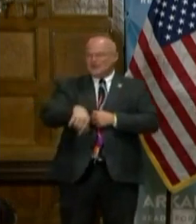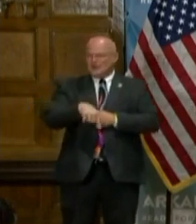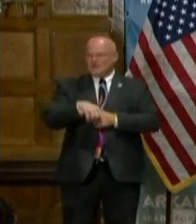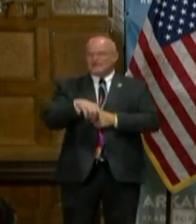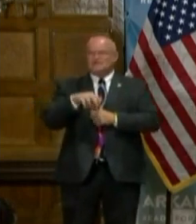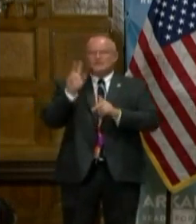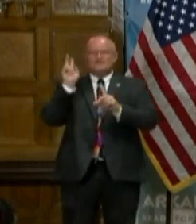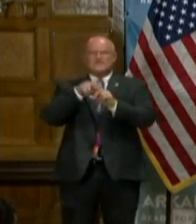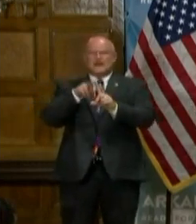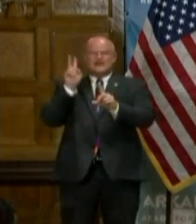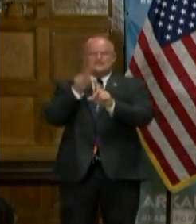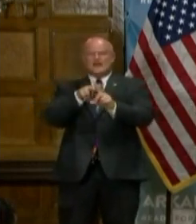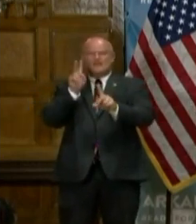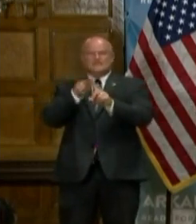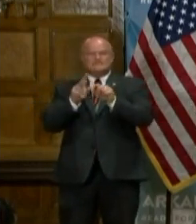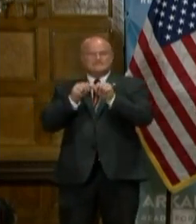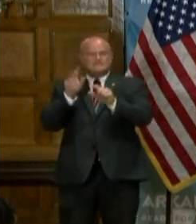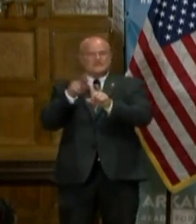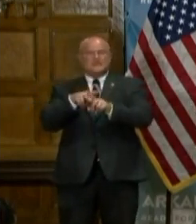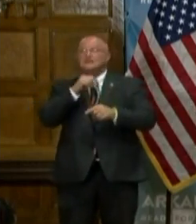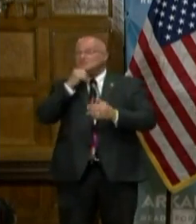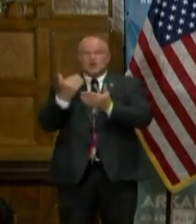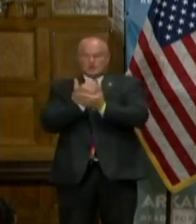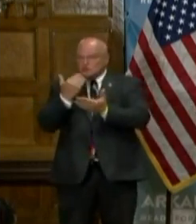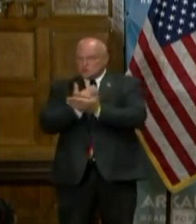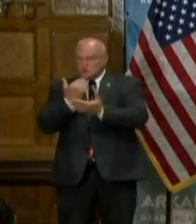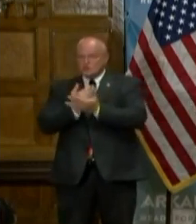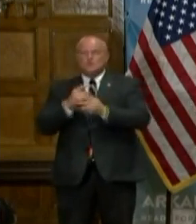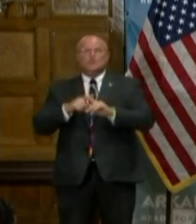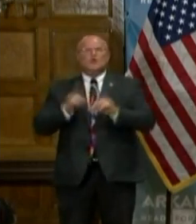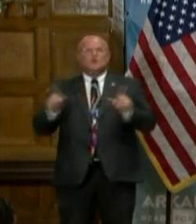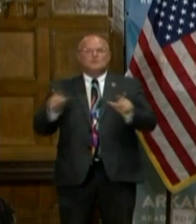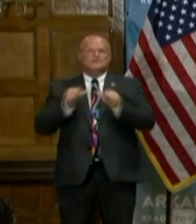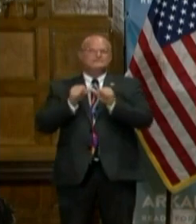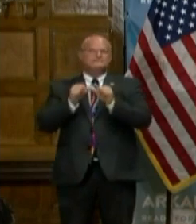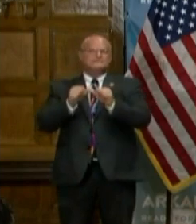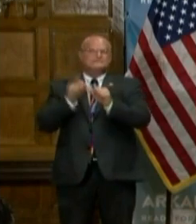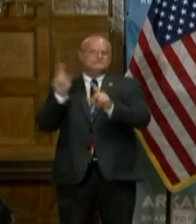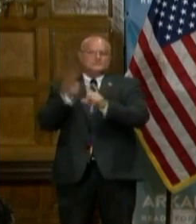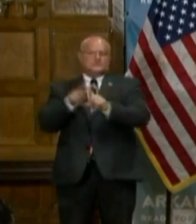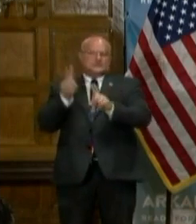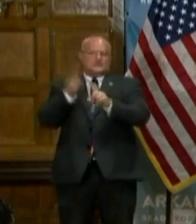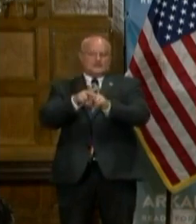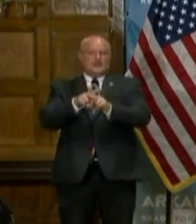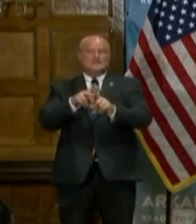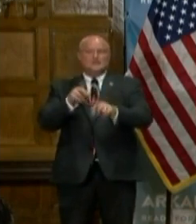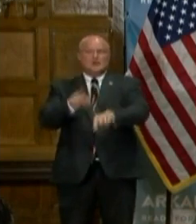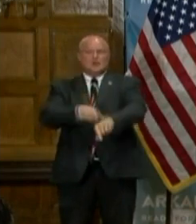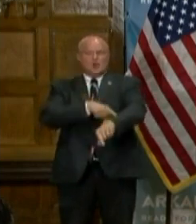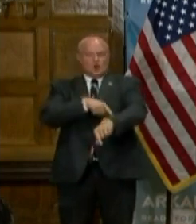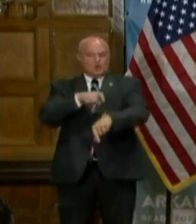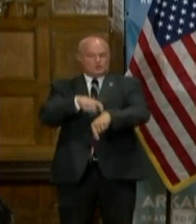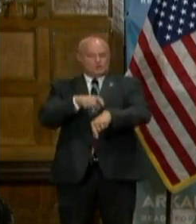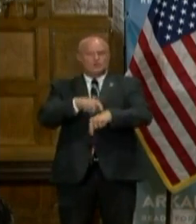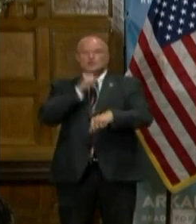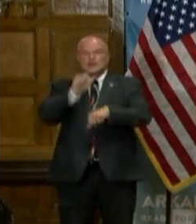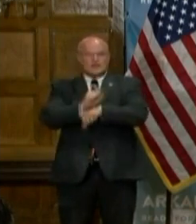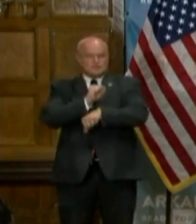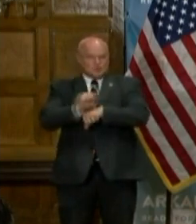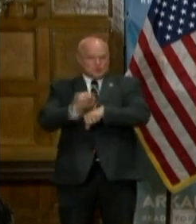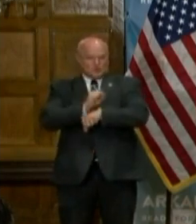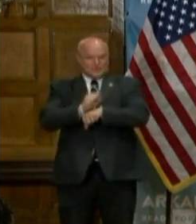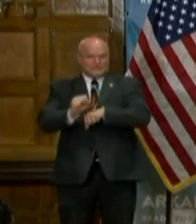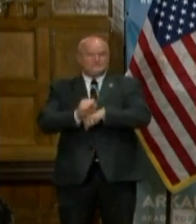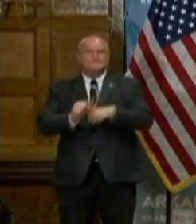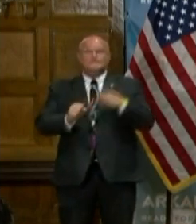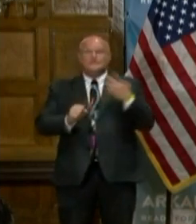are filing and continuing to file. They're not new claims, but they're a continuation. In other words, are longer term unemployed.